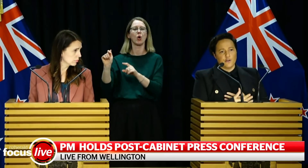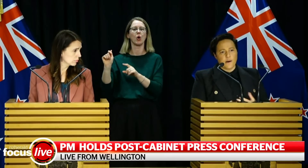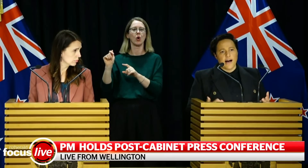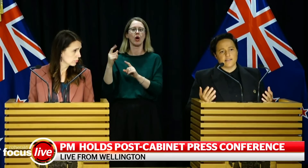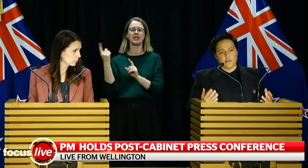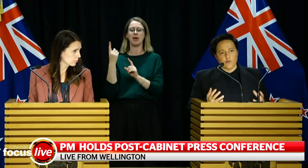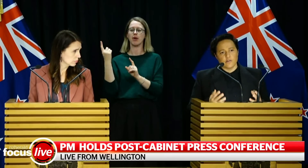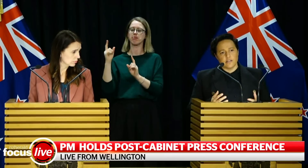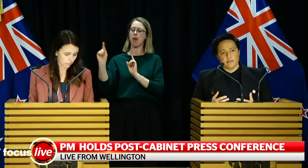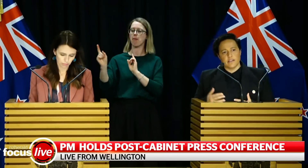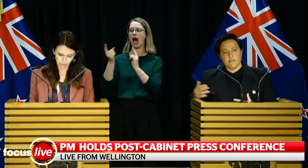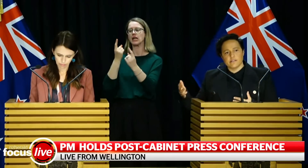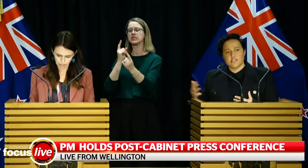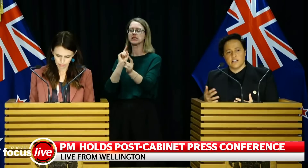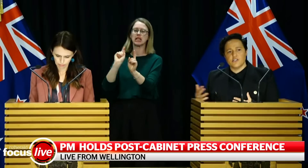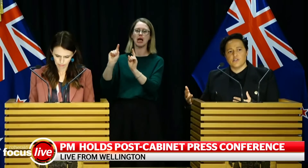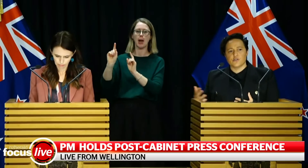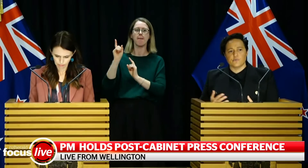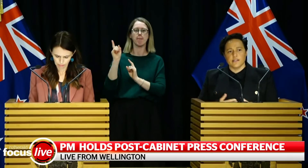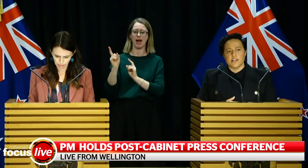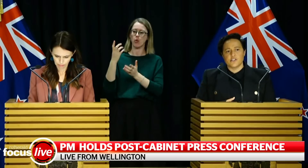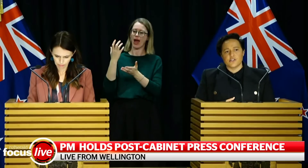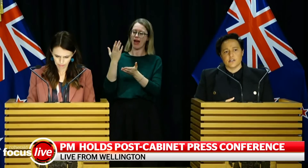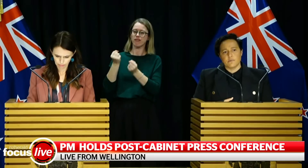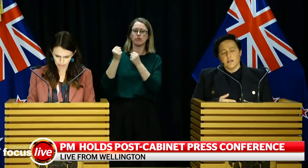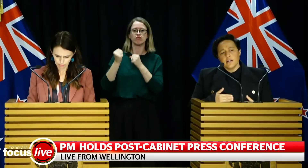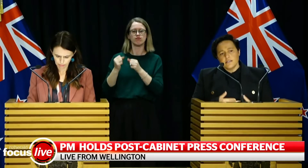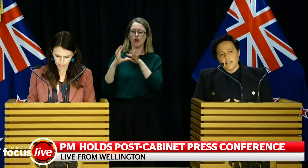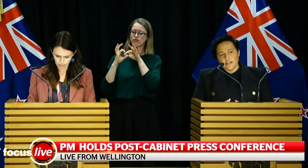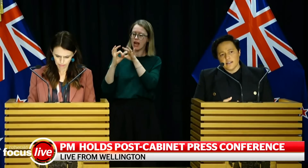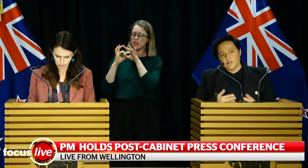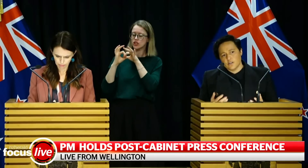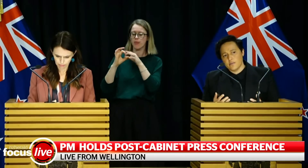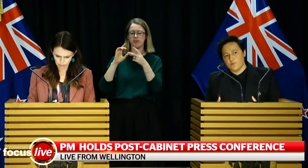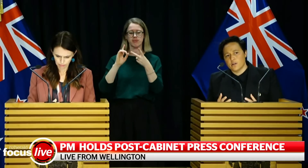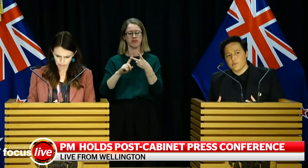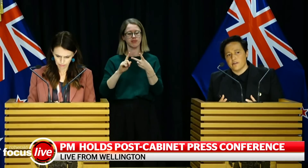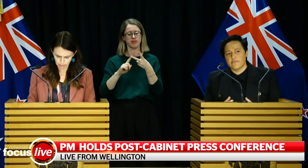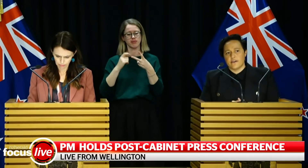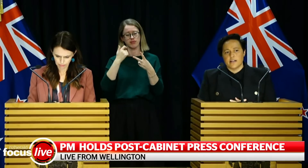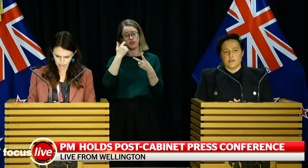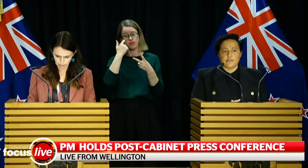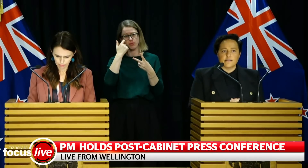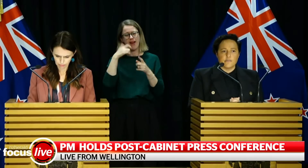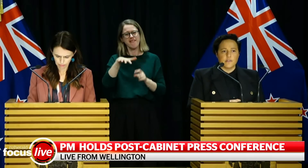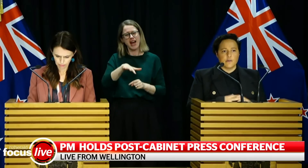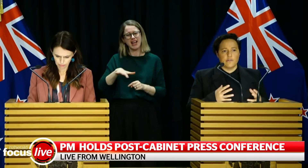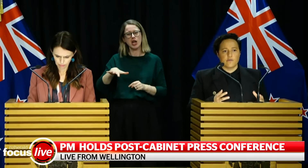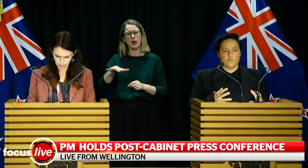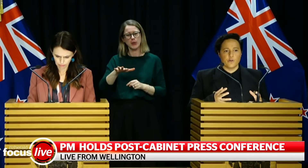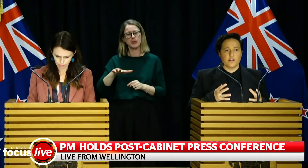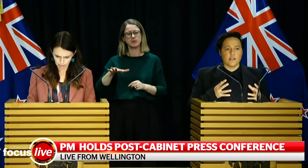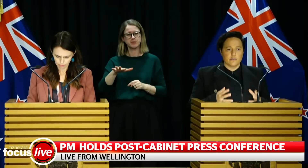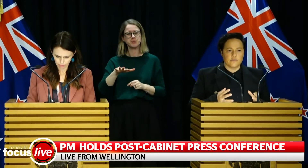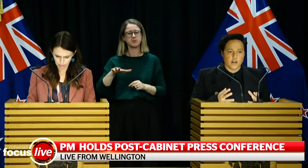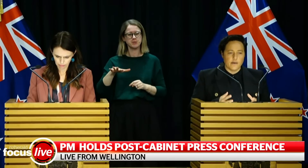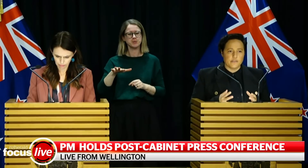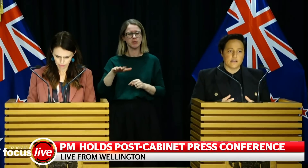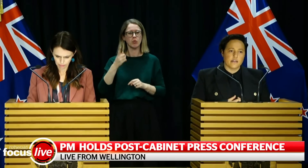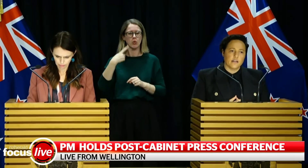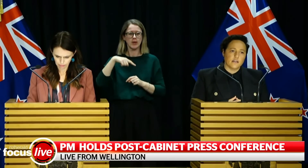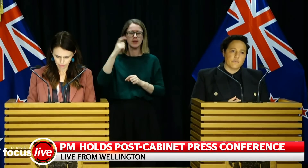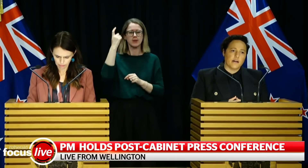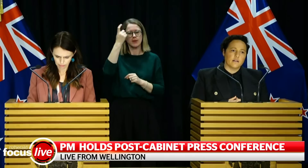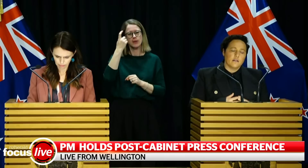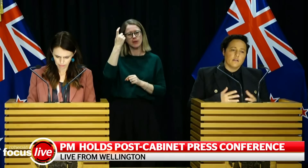simply that you pass and crossing, but there is a tangential relationship. Secondly, to that point around whānau, this is something that we've put a lot of time